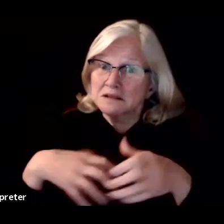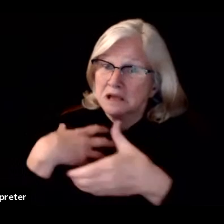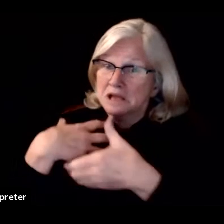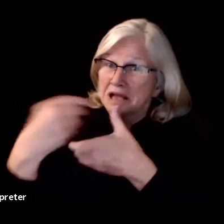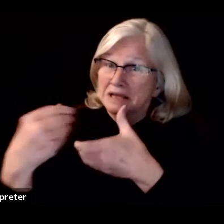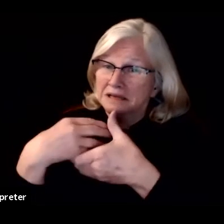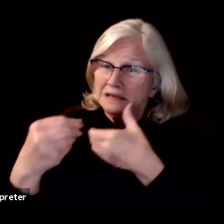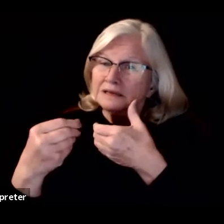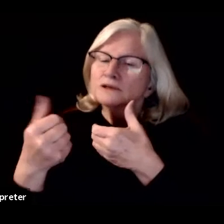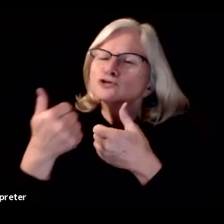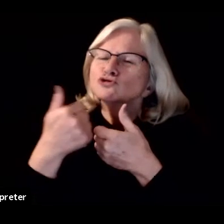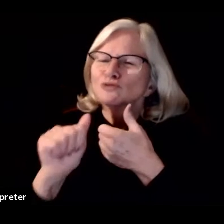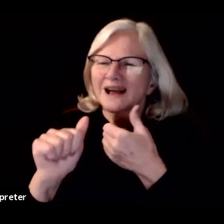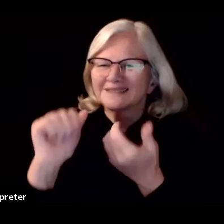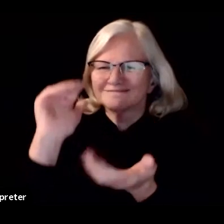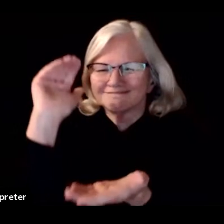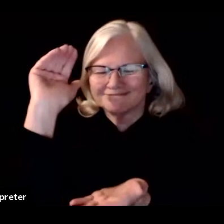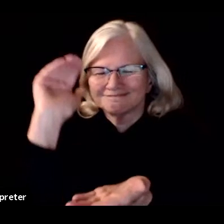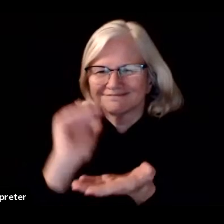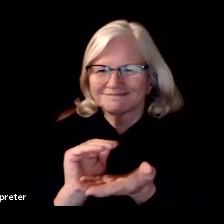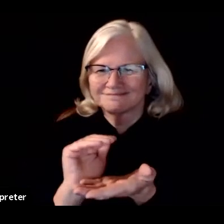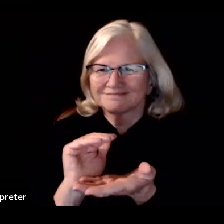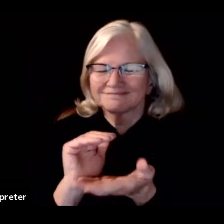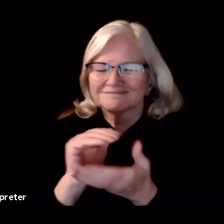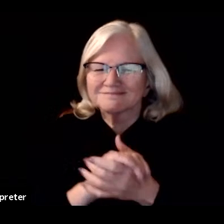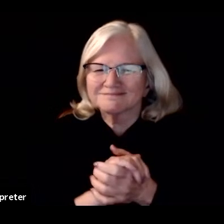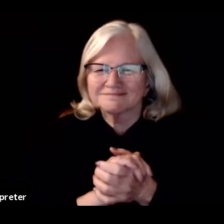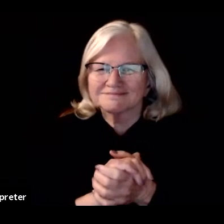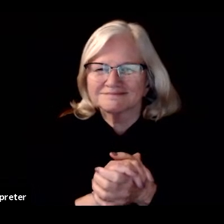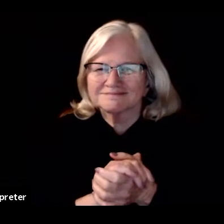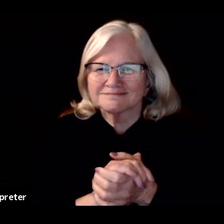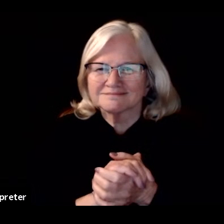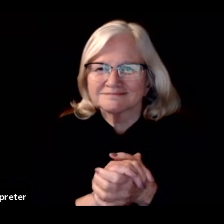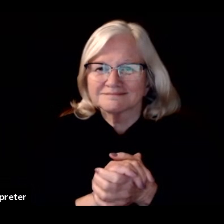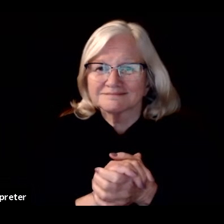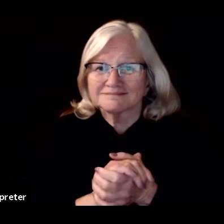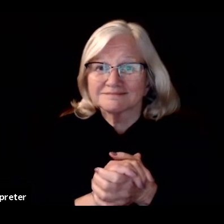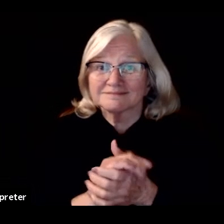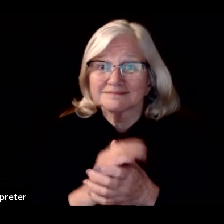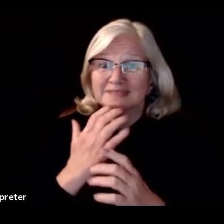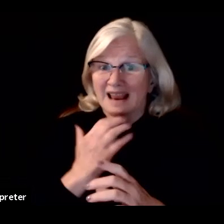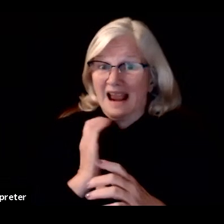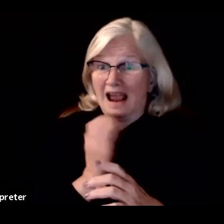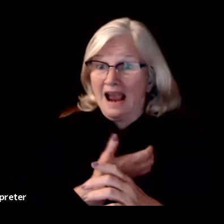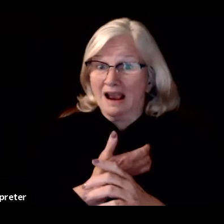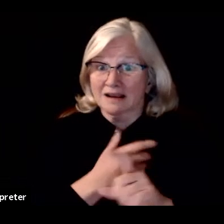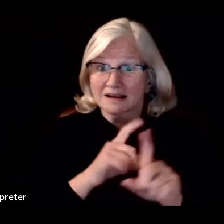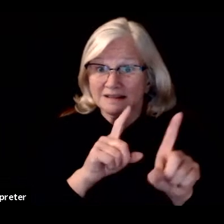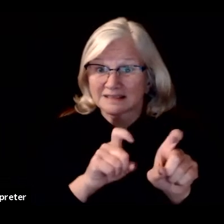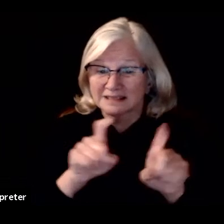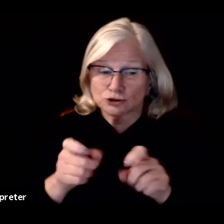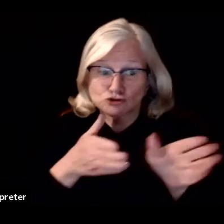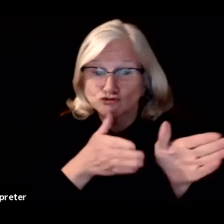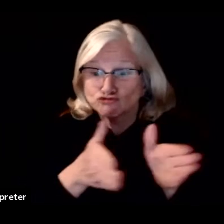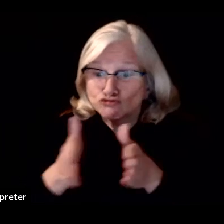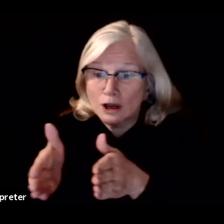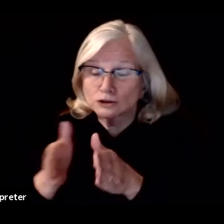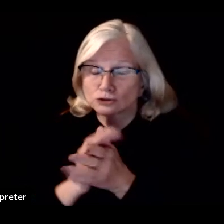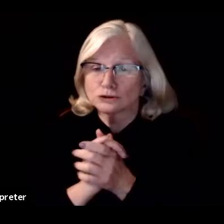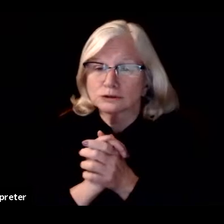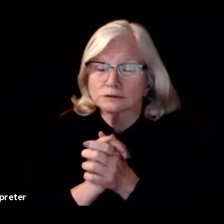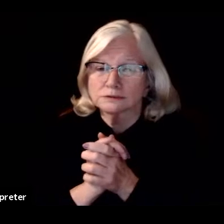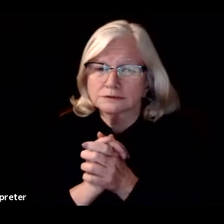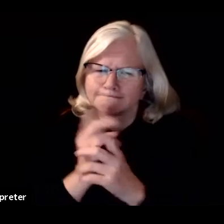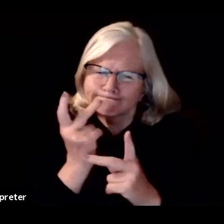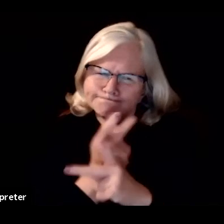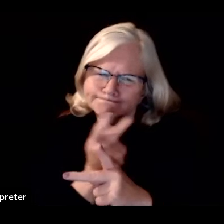strategy. We continue to have a multi-pronged approach to managing this virus. And we've talked about those